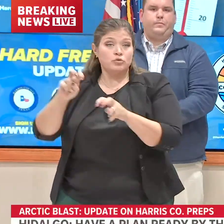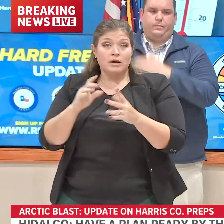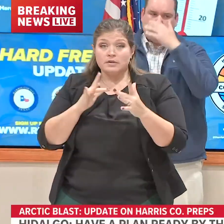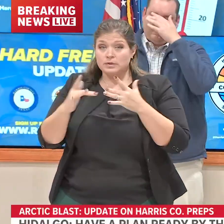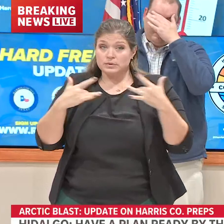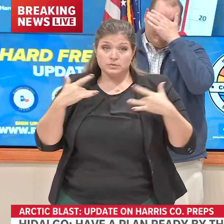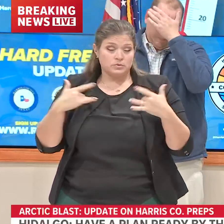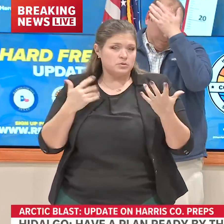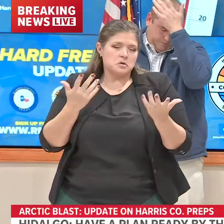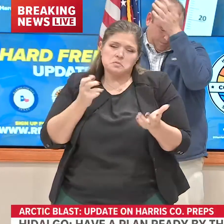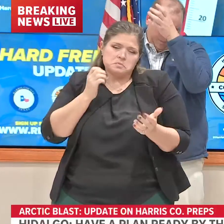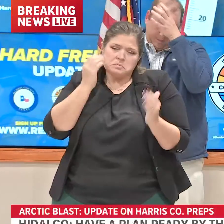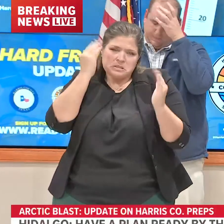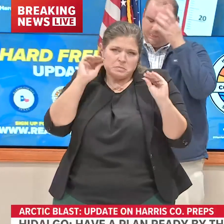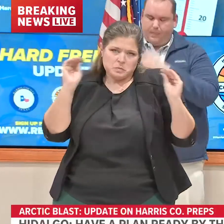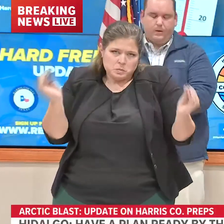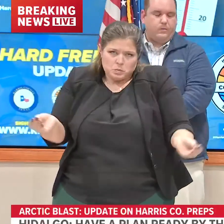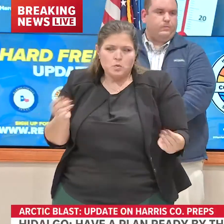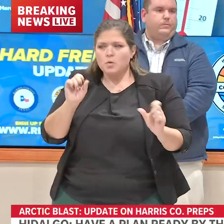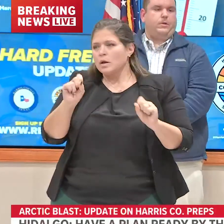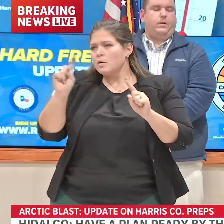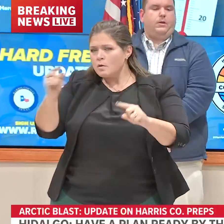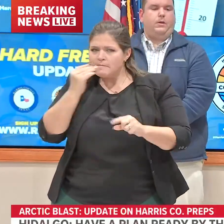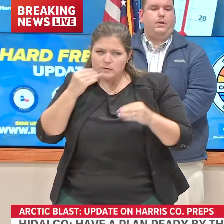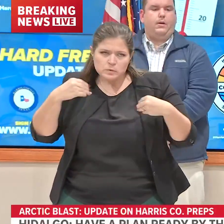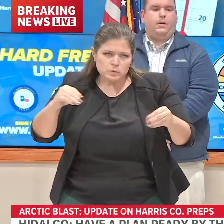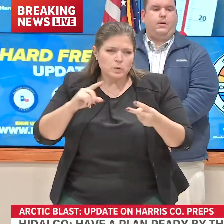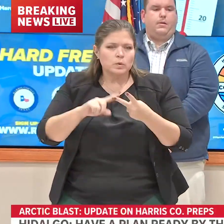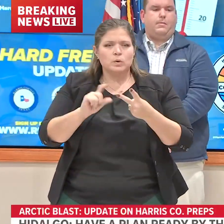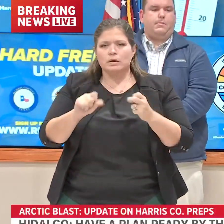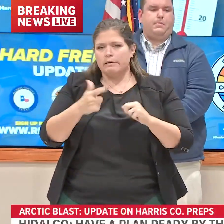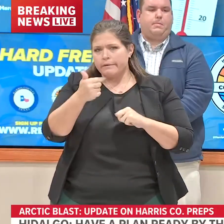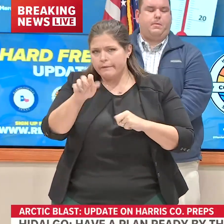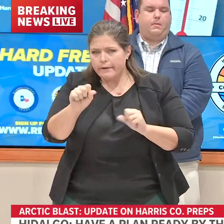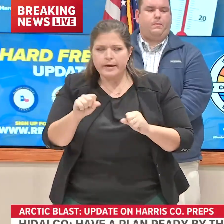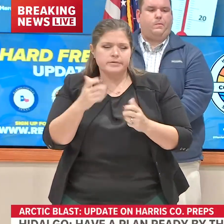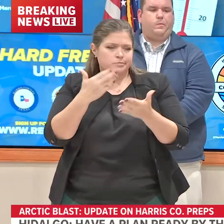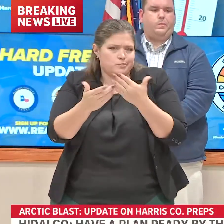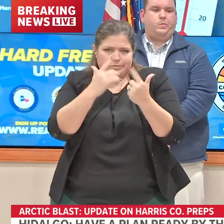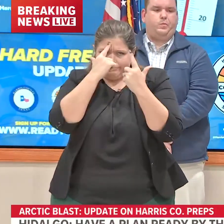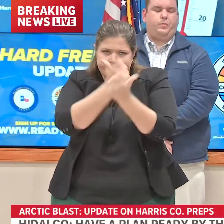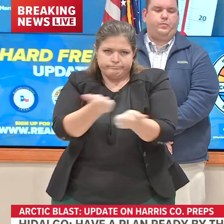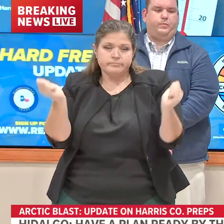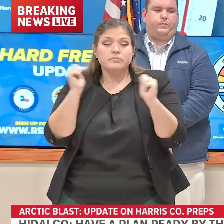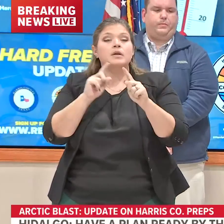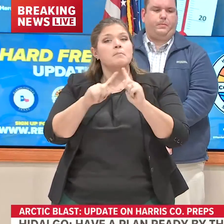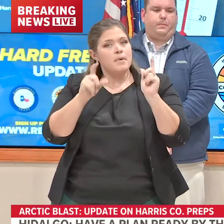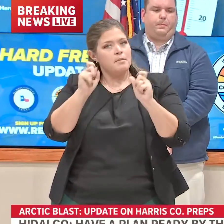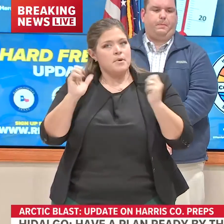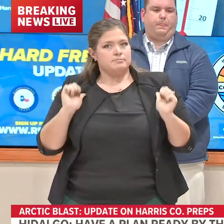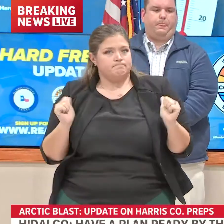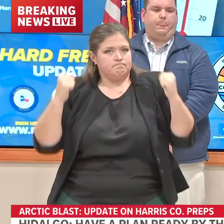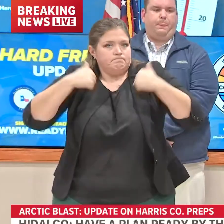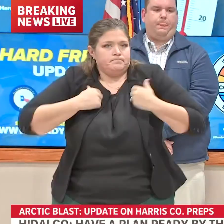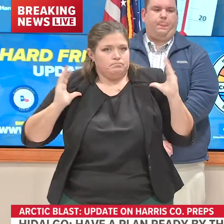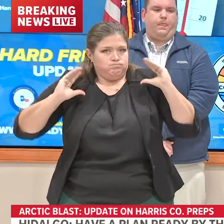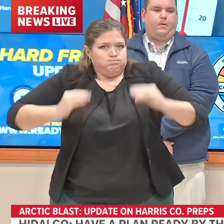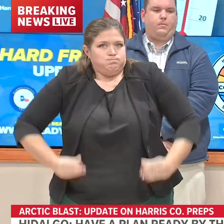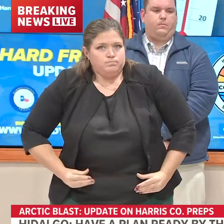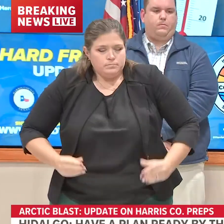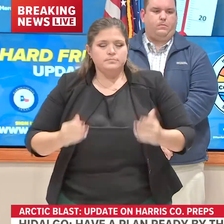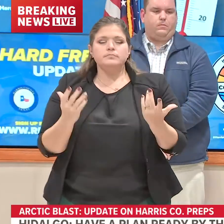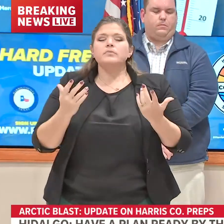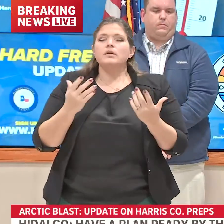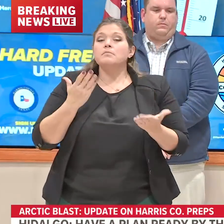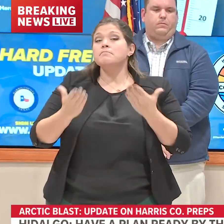to the grocery store, you can go get gas, whatever you need to do. Just keep in mind what we mentioned about being bundled up, staying warm. There may